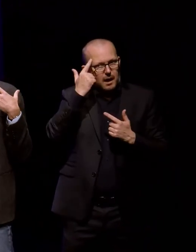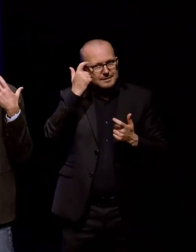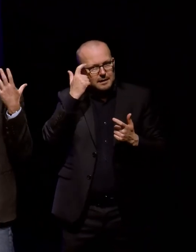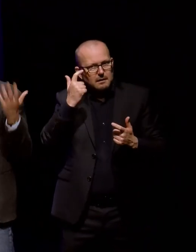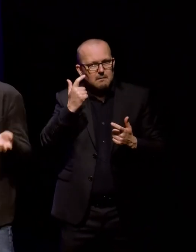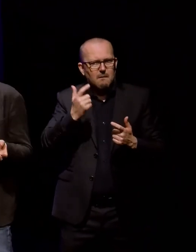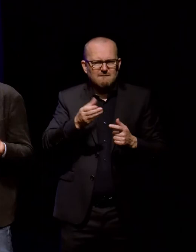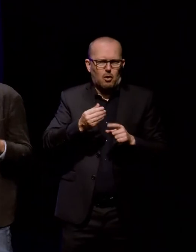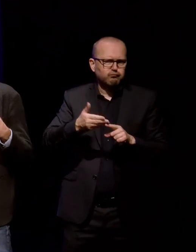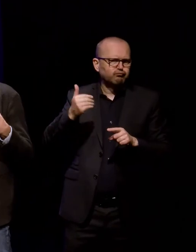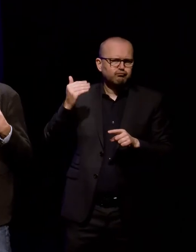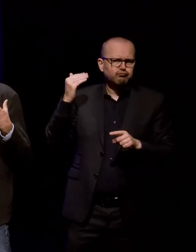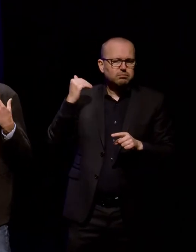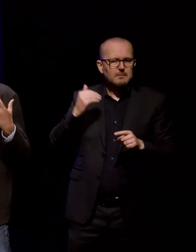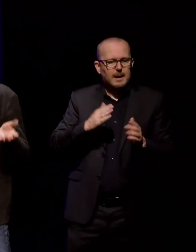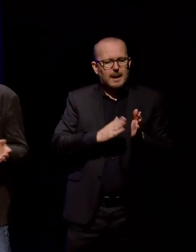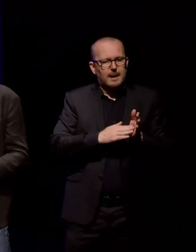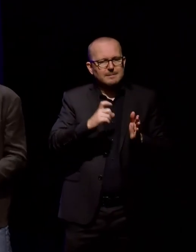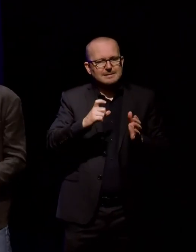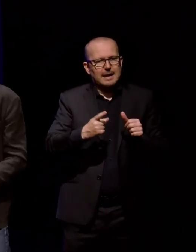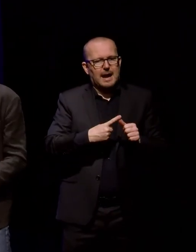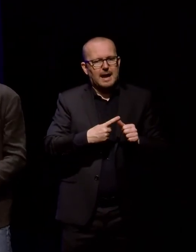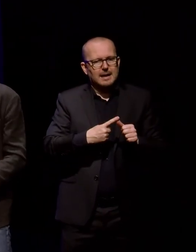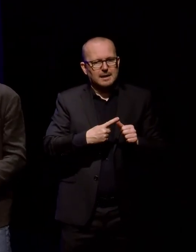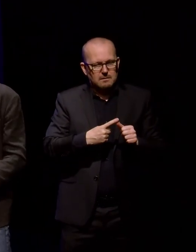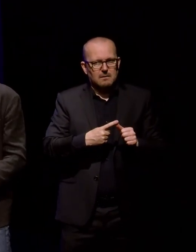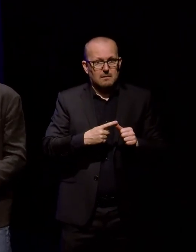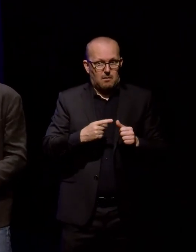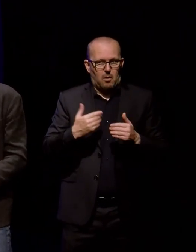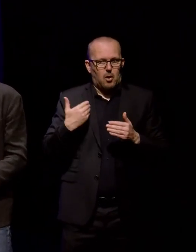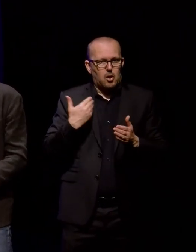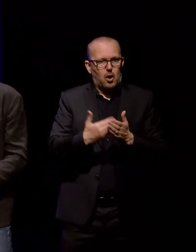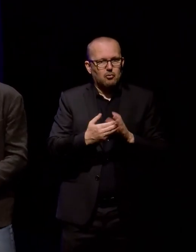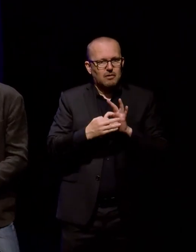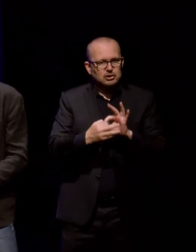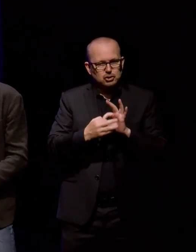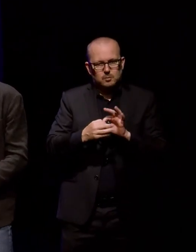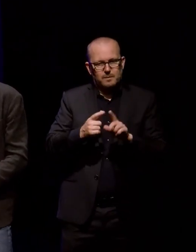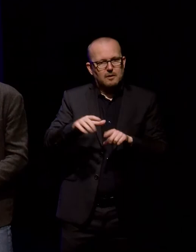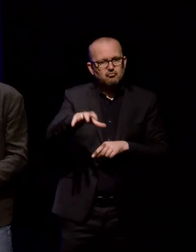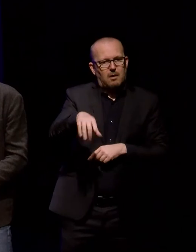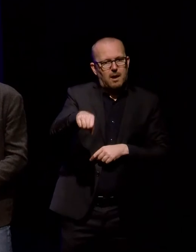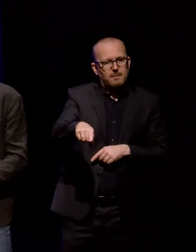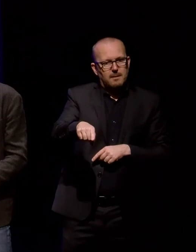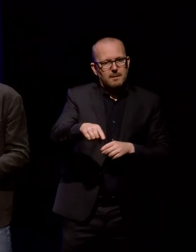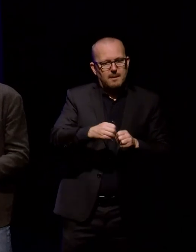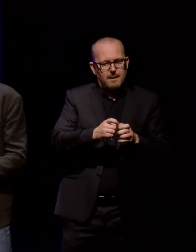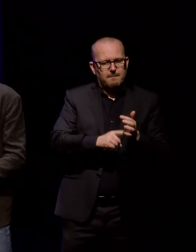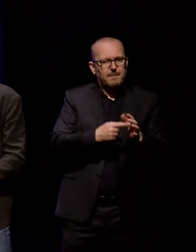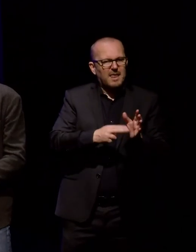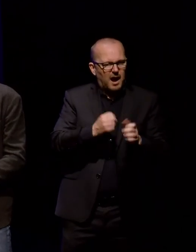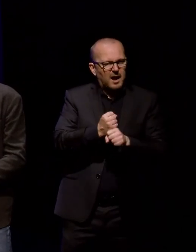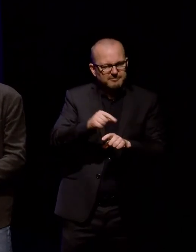way. So the MCA had a long relation with Balung, and they start to